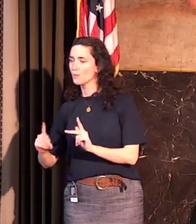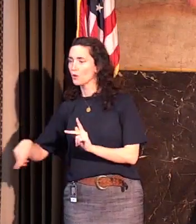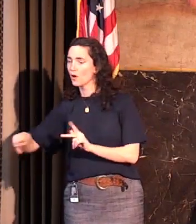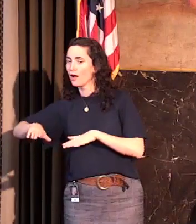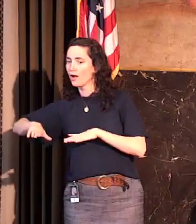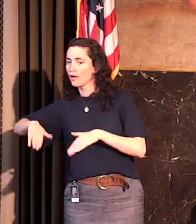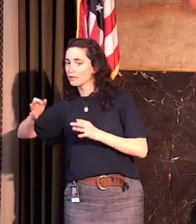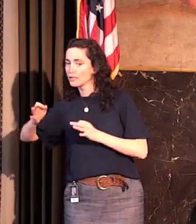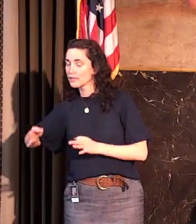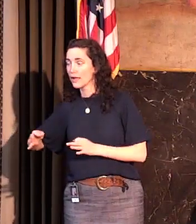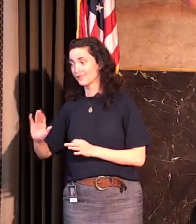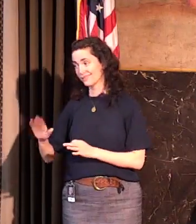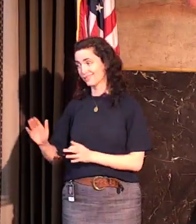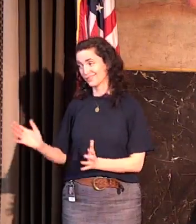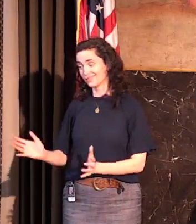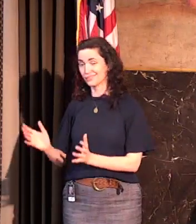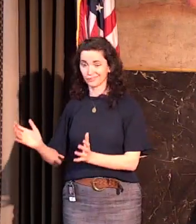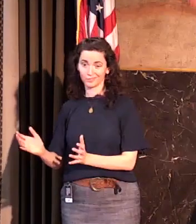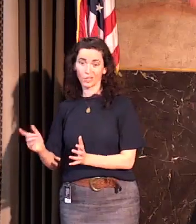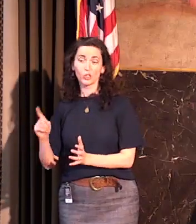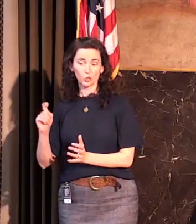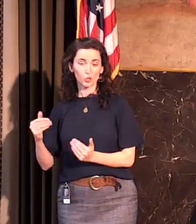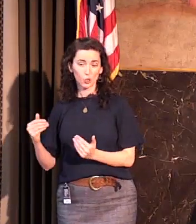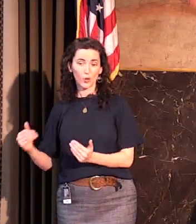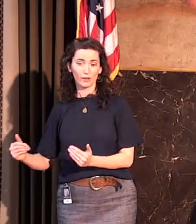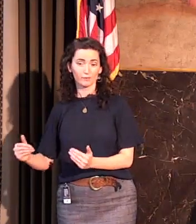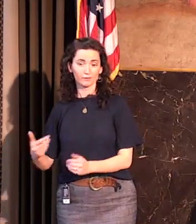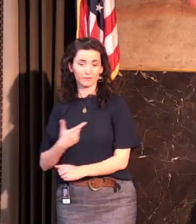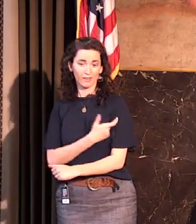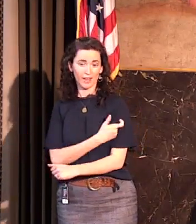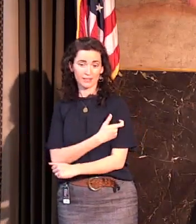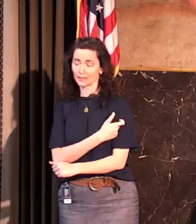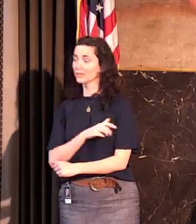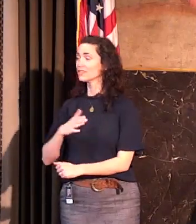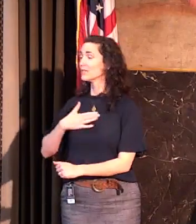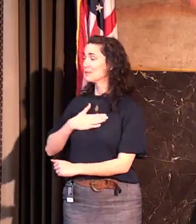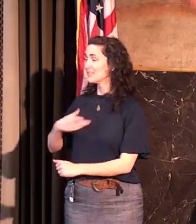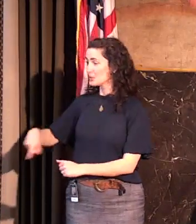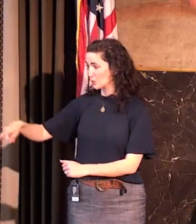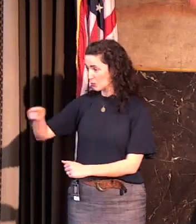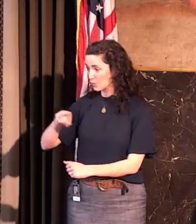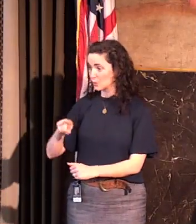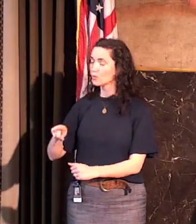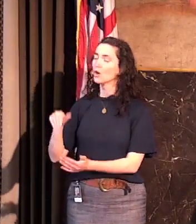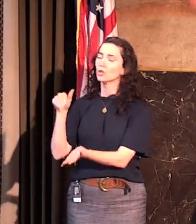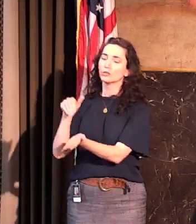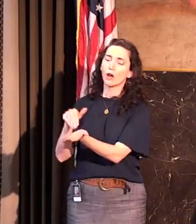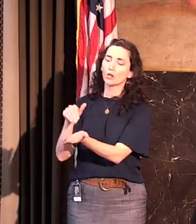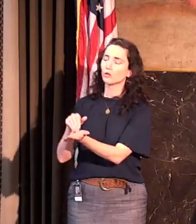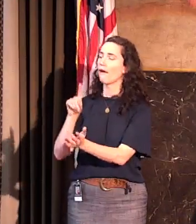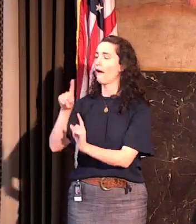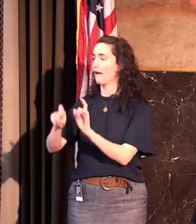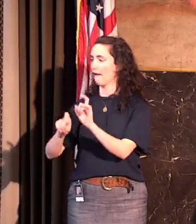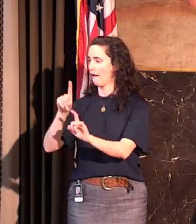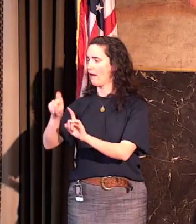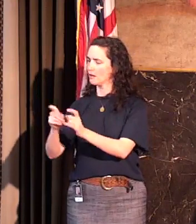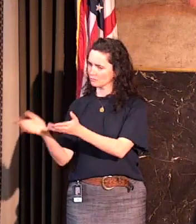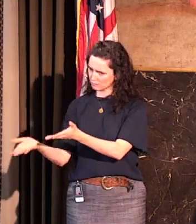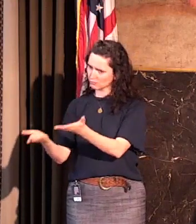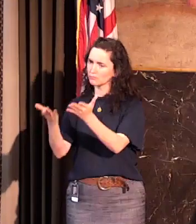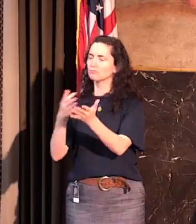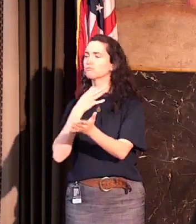decision really ought to be vaccinated. I would ask them to contact their healthcare provider to ask any questions